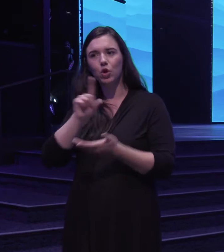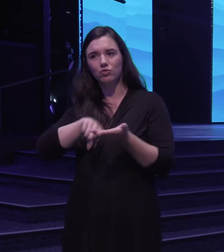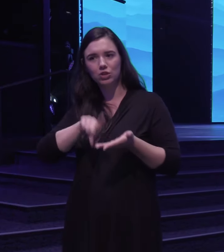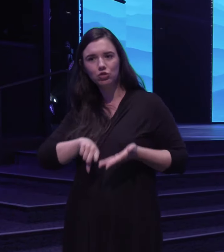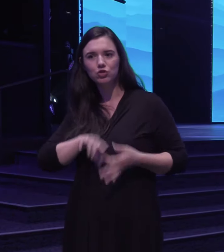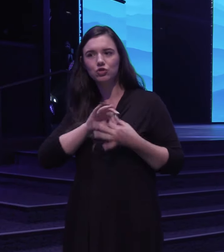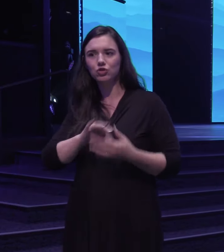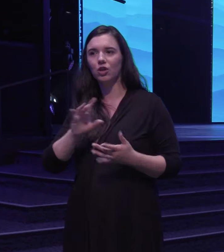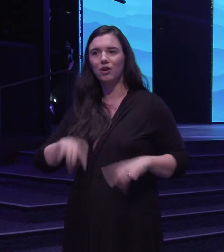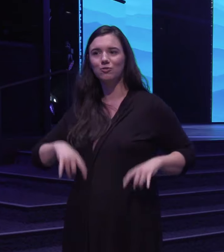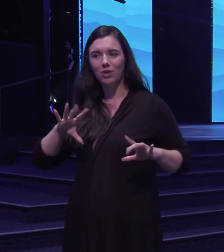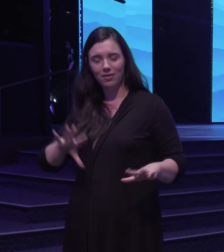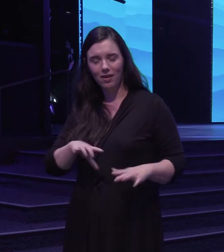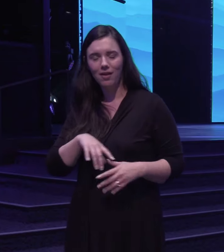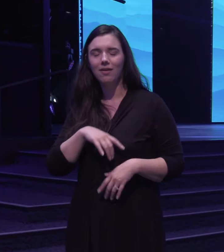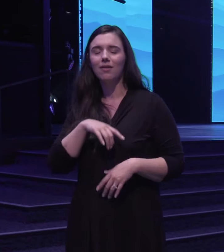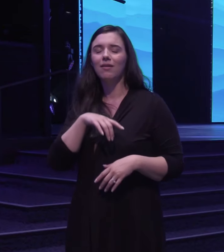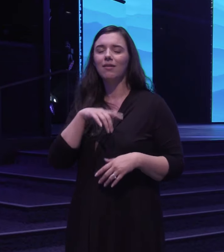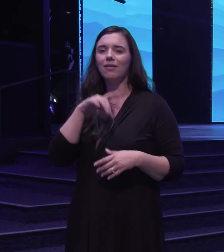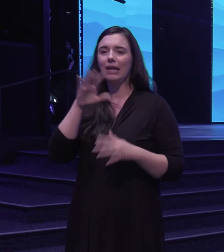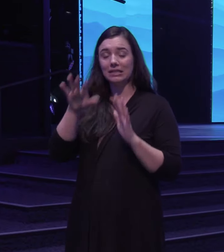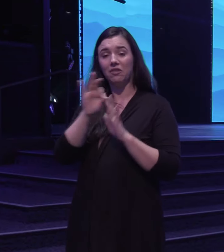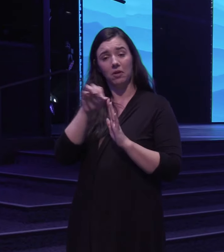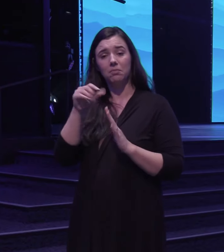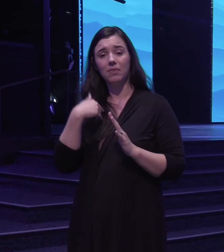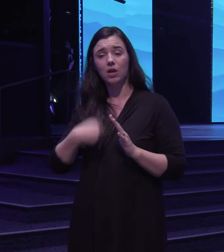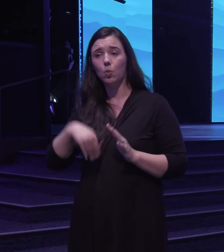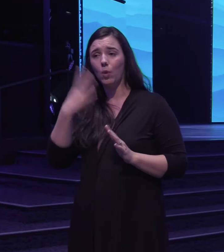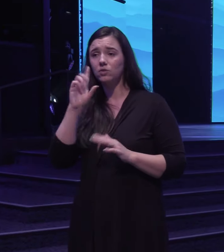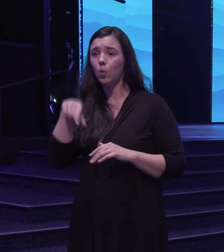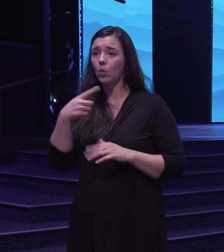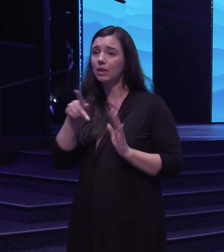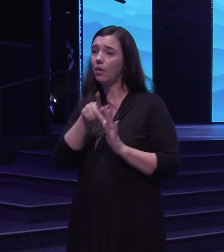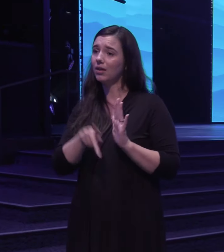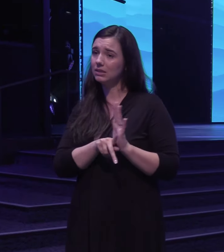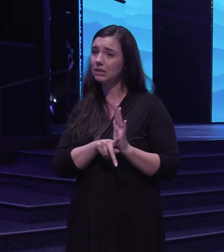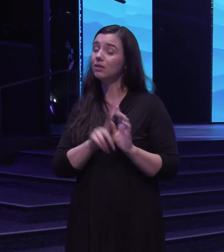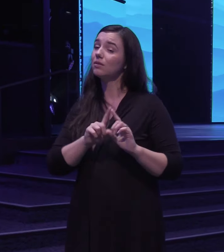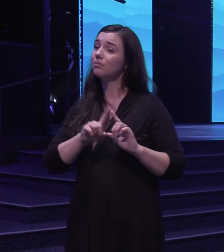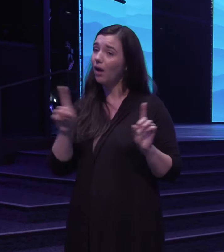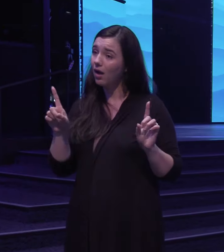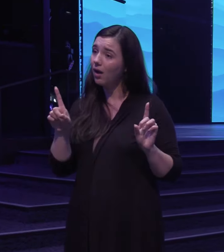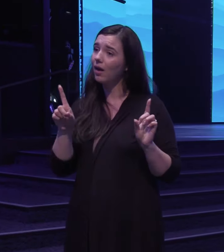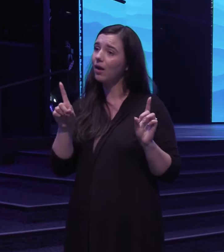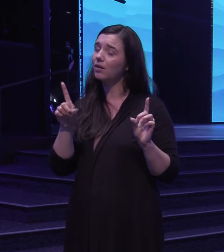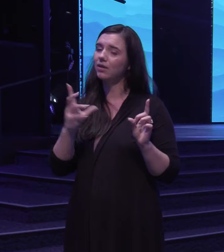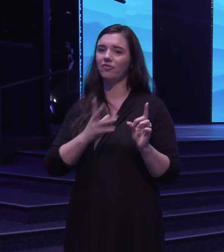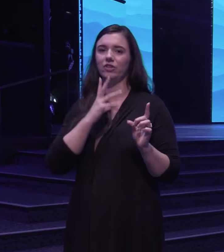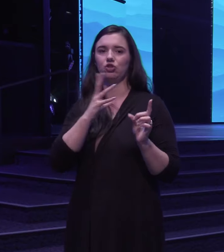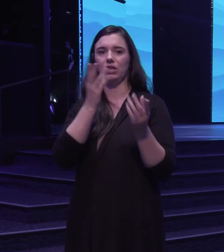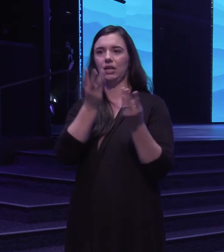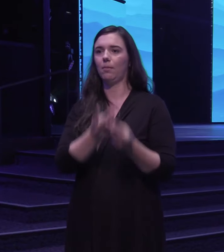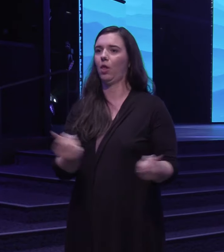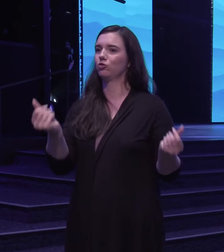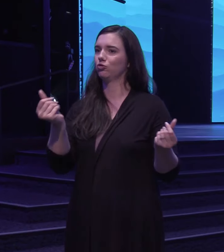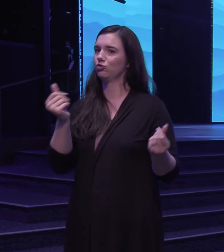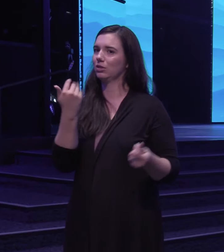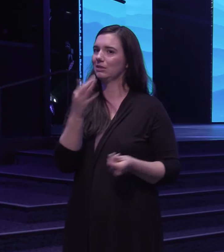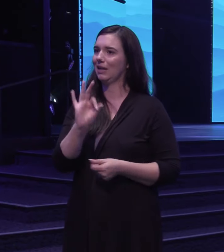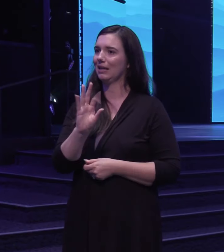research on Australia. And we discovered they did have a whites-only policy, but it was officially abolished